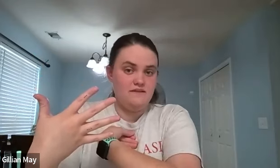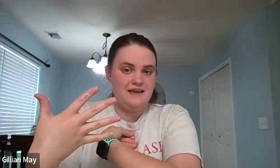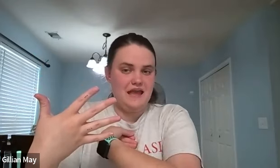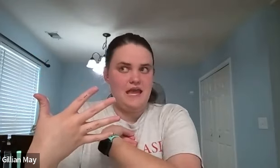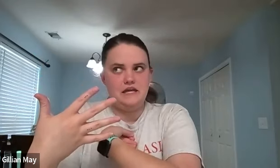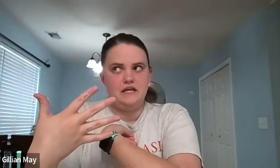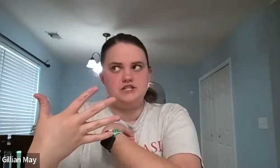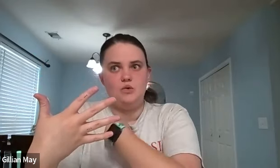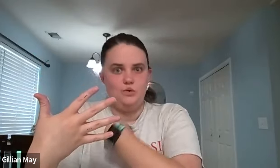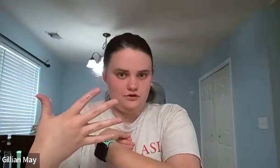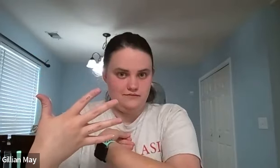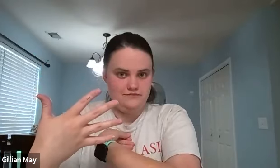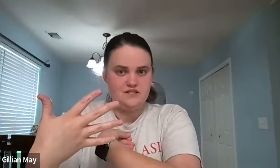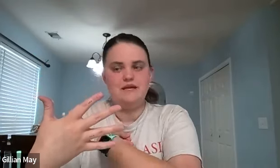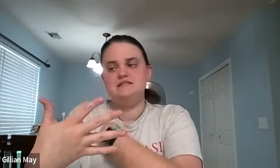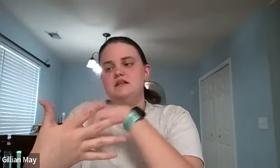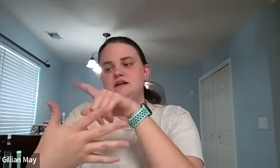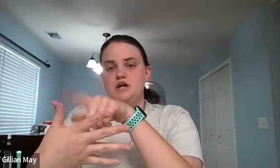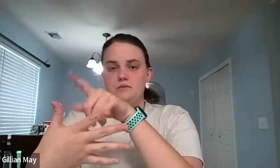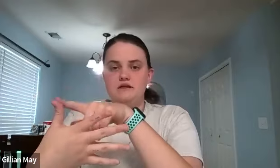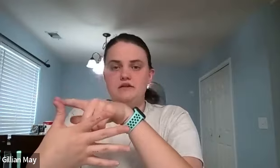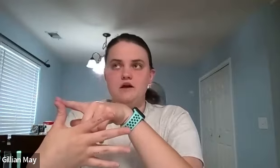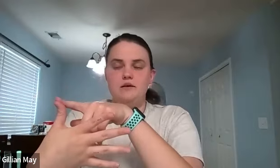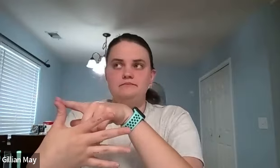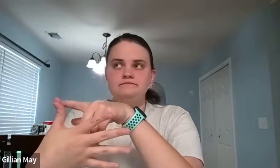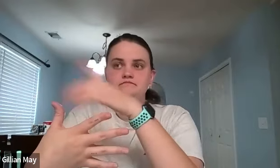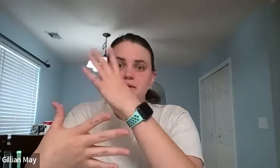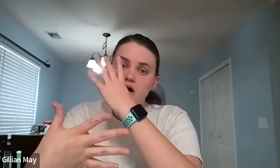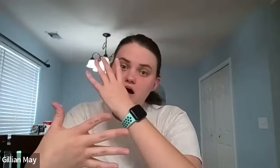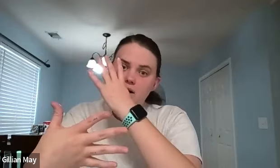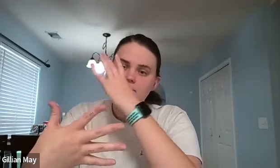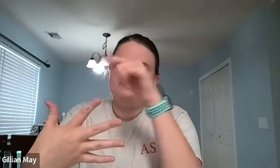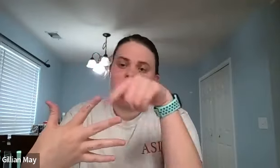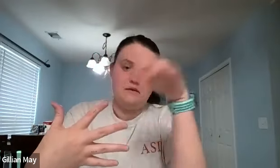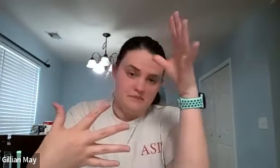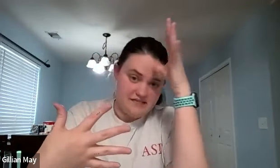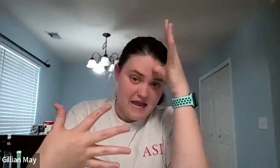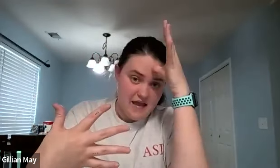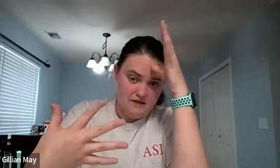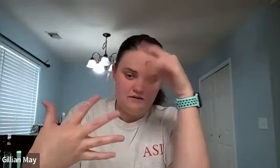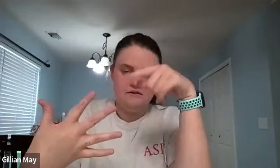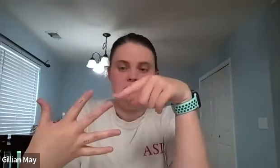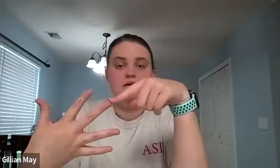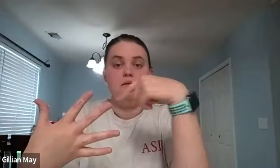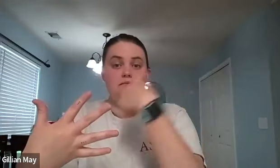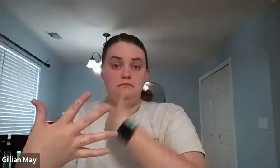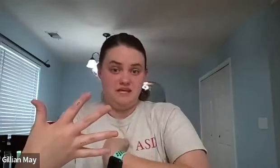like age order. So basically I start with my mom, my dad,